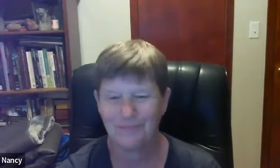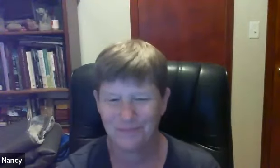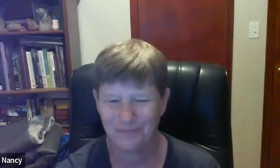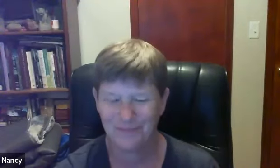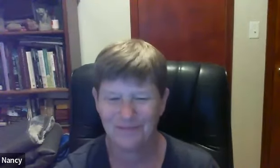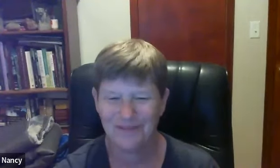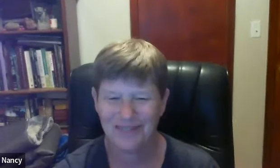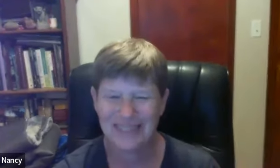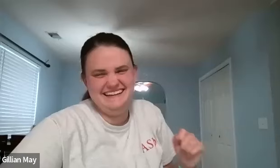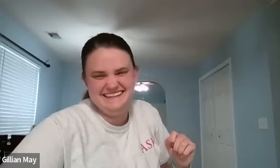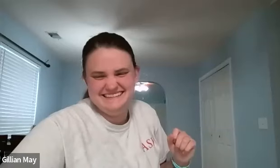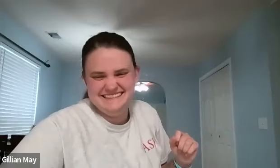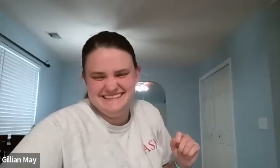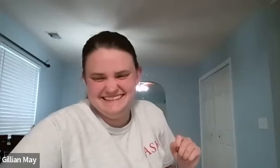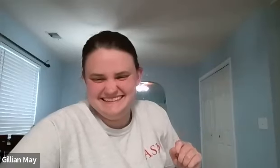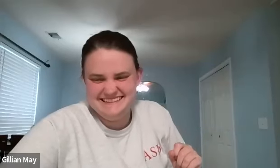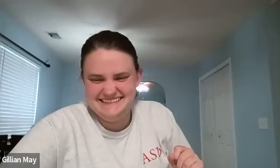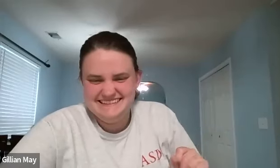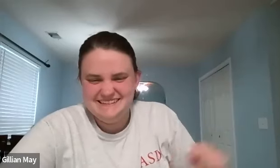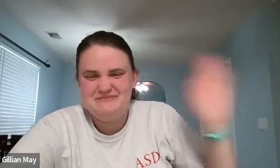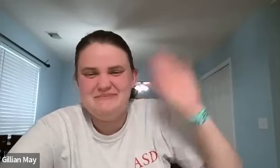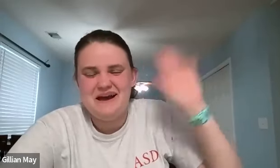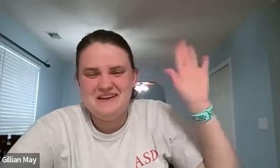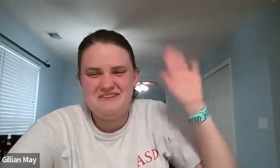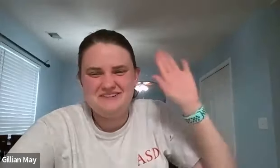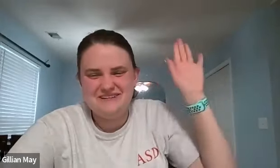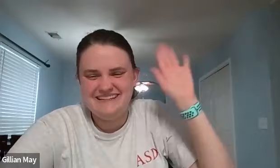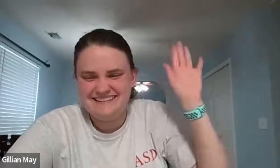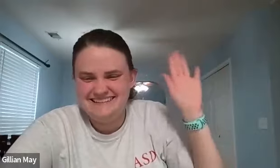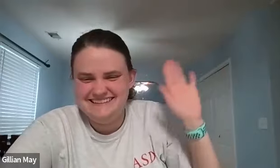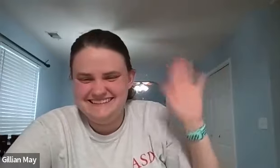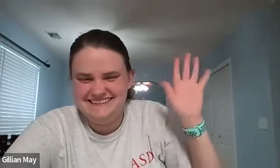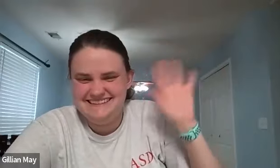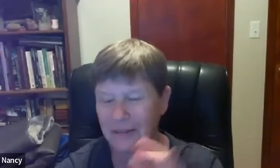my biggest group. Bye. Y'all have a good week. Bye.